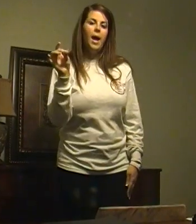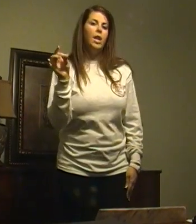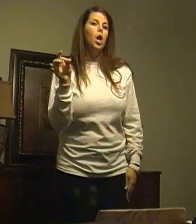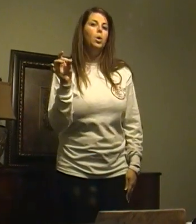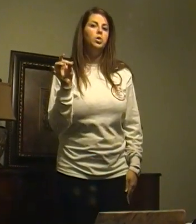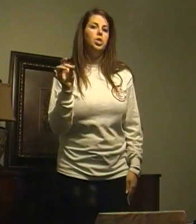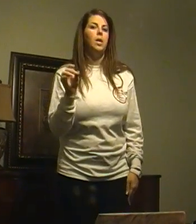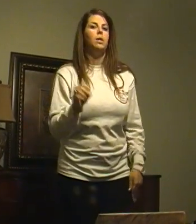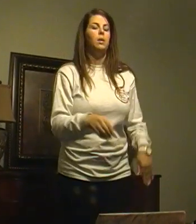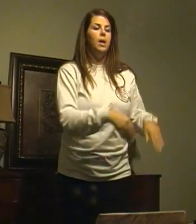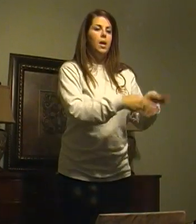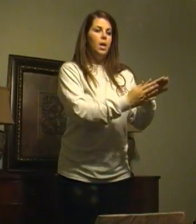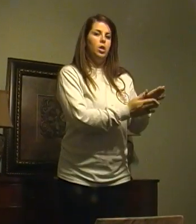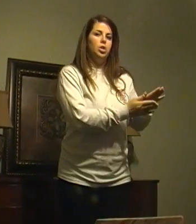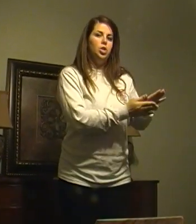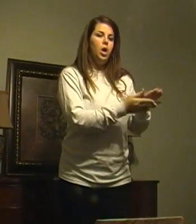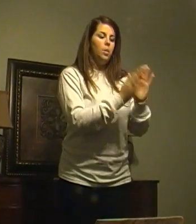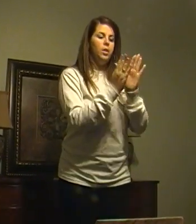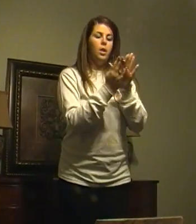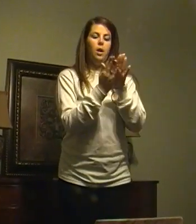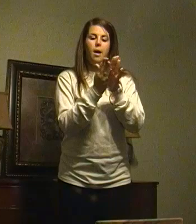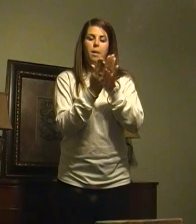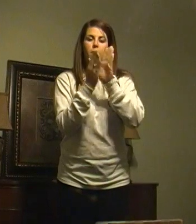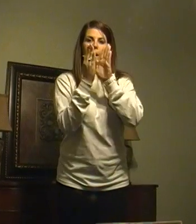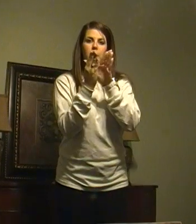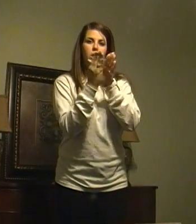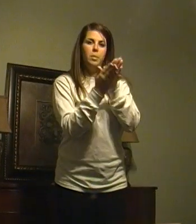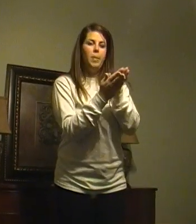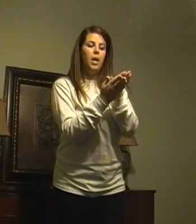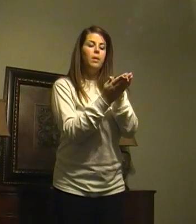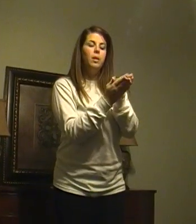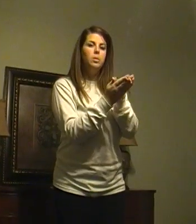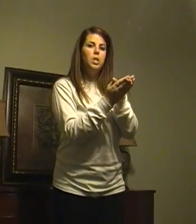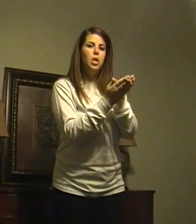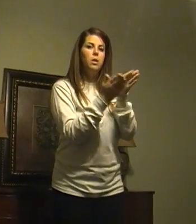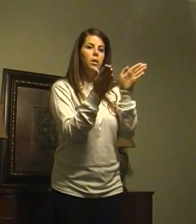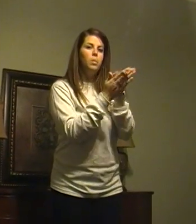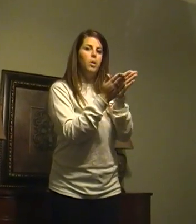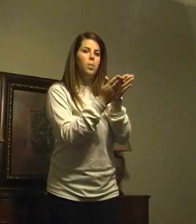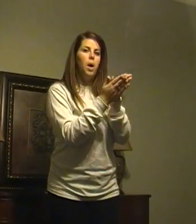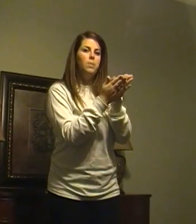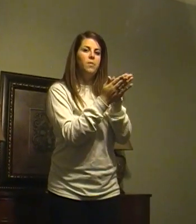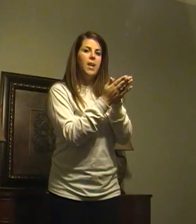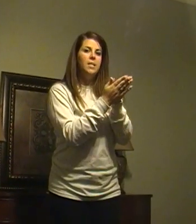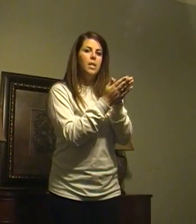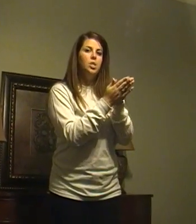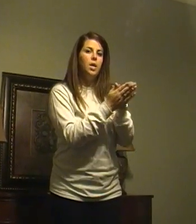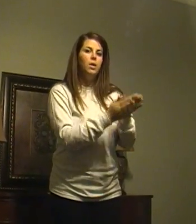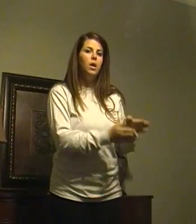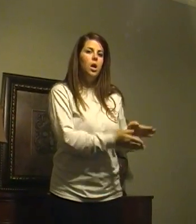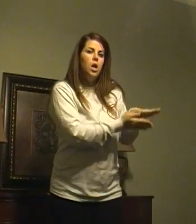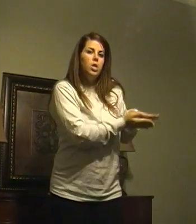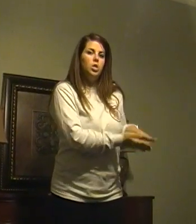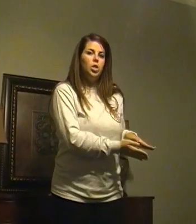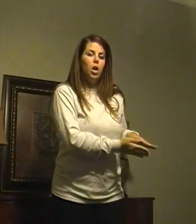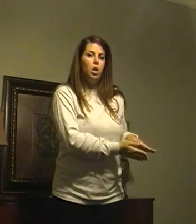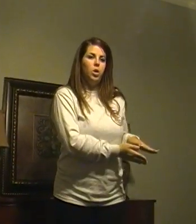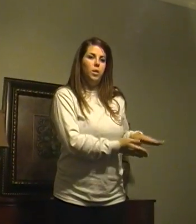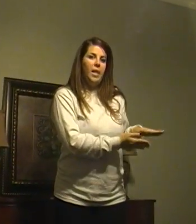an ocean. You're going to start with your hands are going to be parallel to each other with your palms facing each other. Start on your